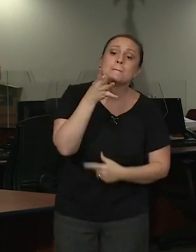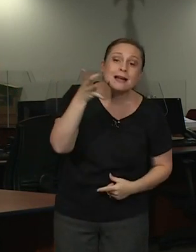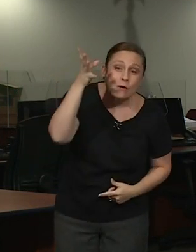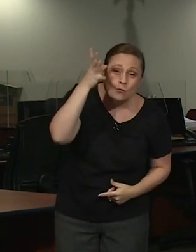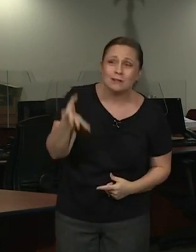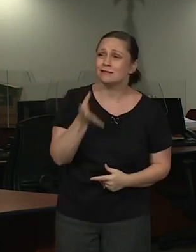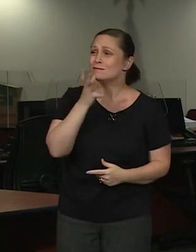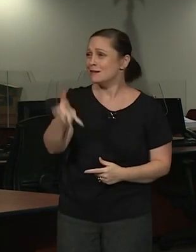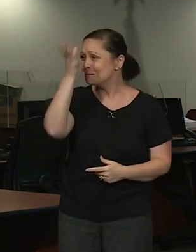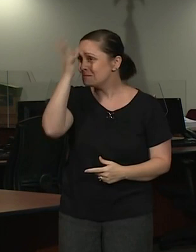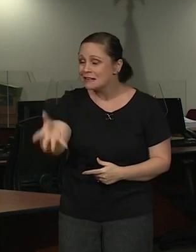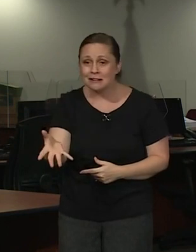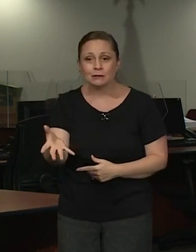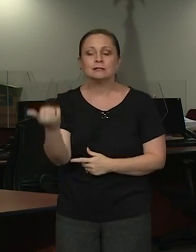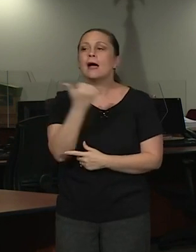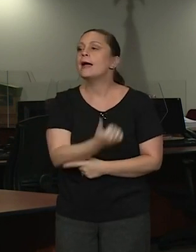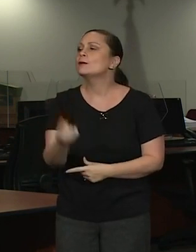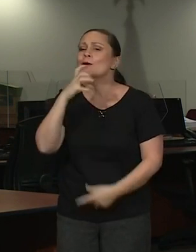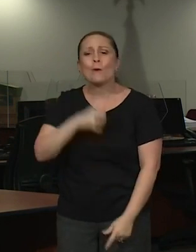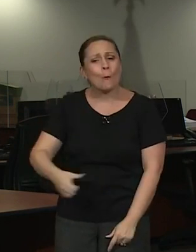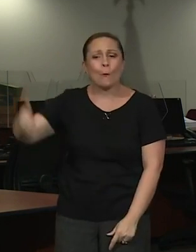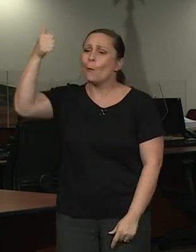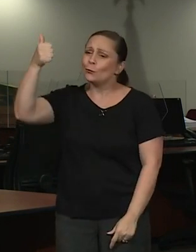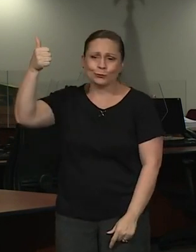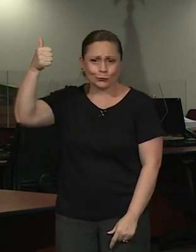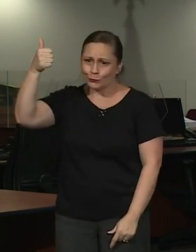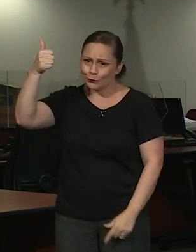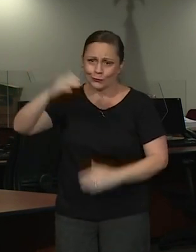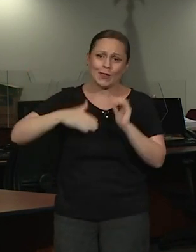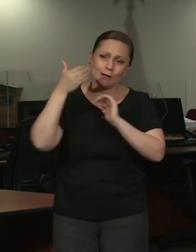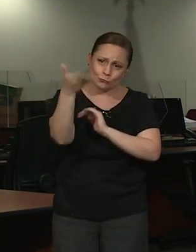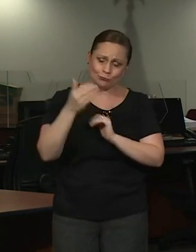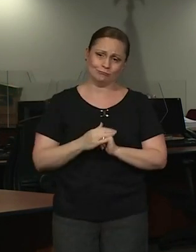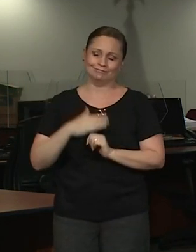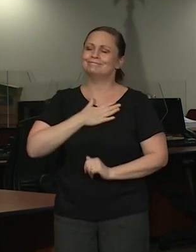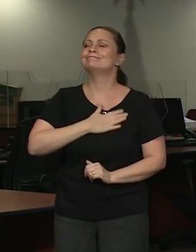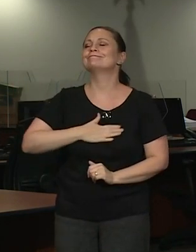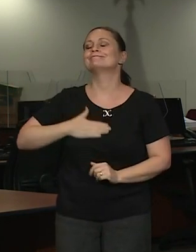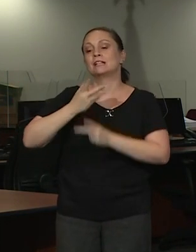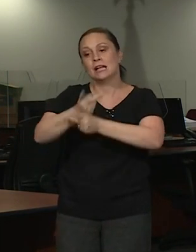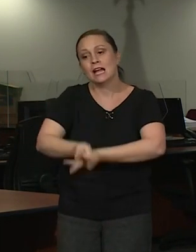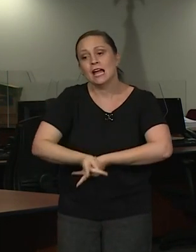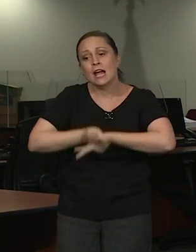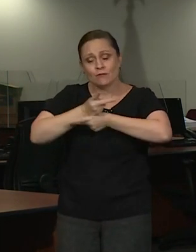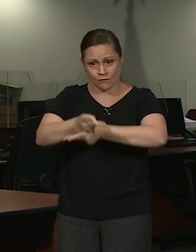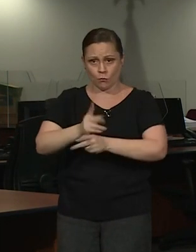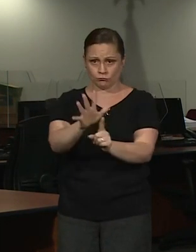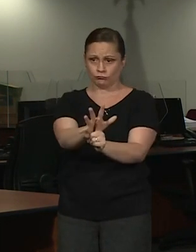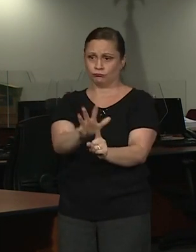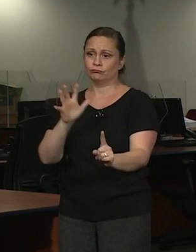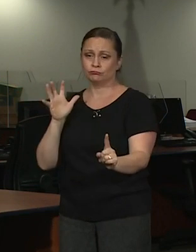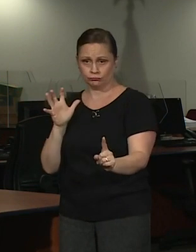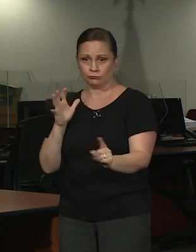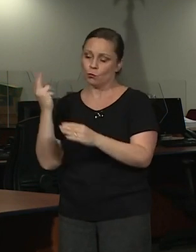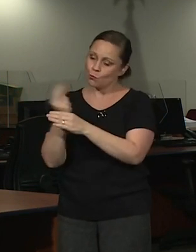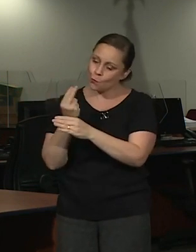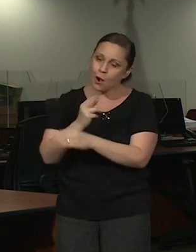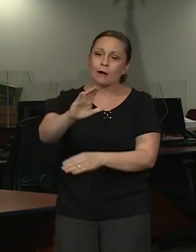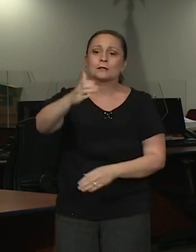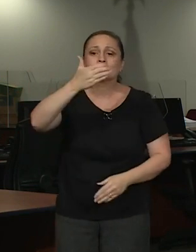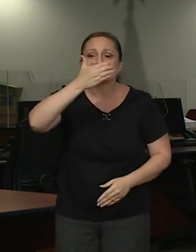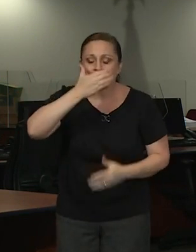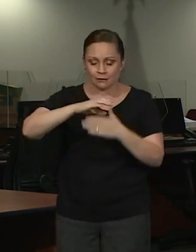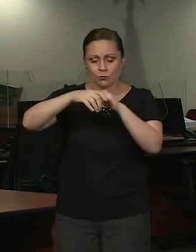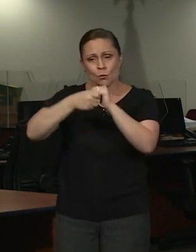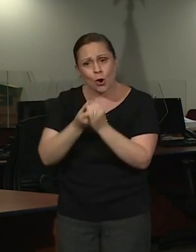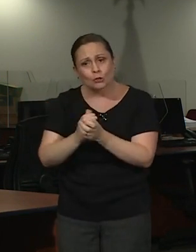or anyone older than you are. Be very, very careful. Keep that distance. Wear that mask.